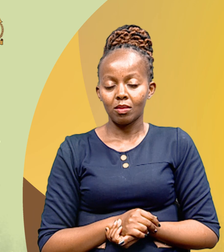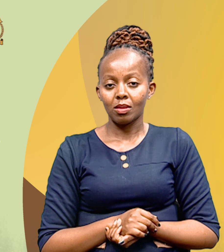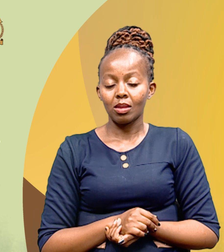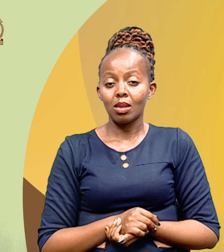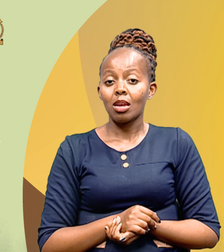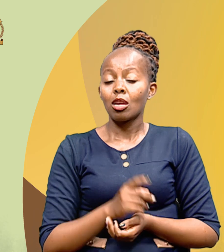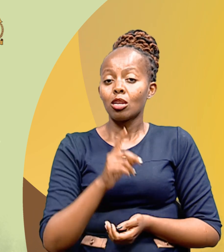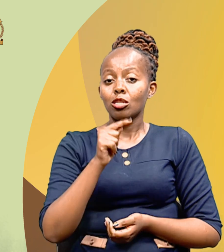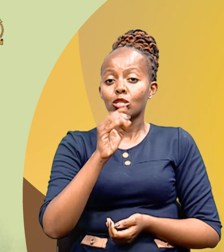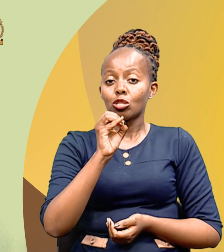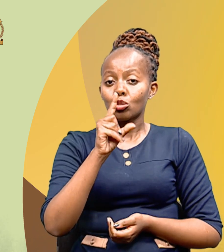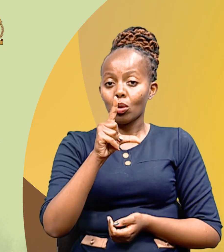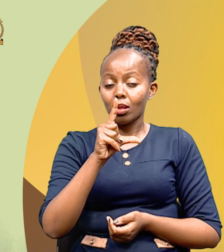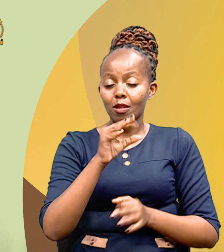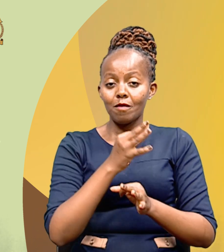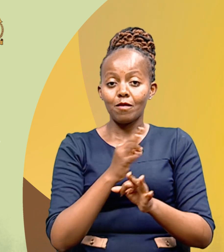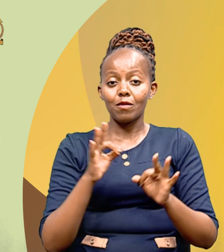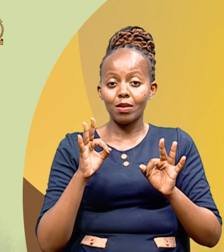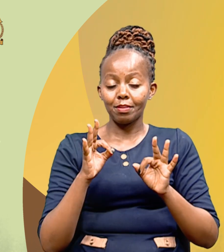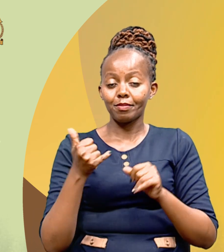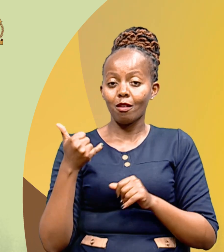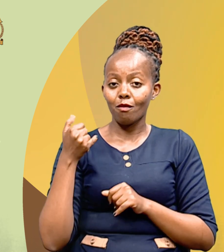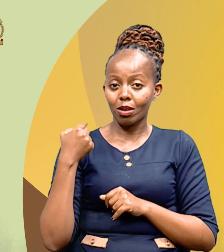Toll-free line